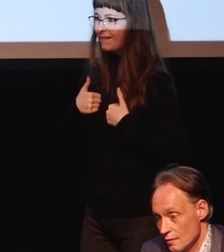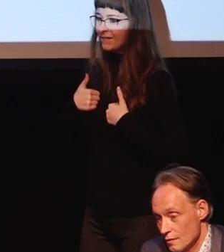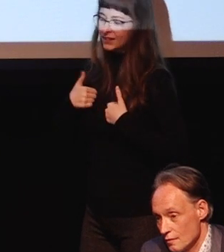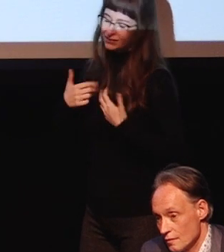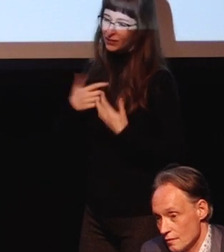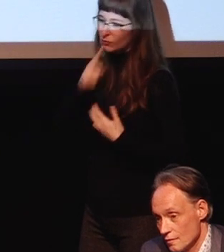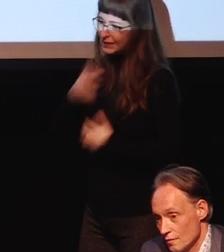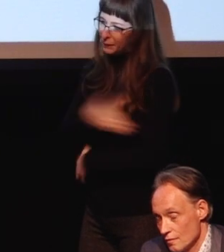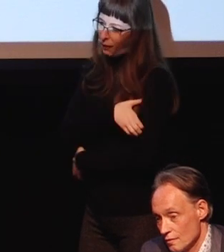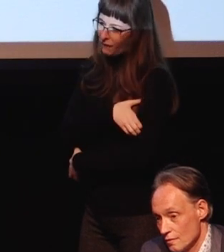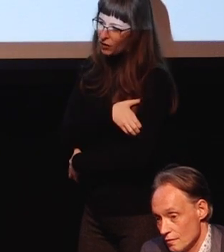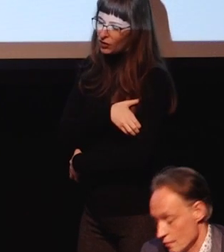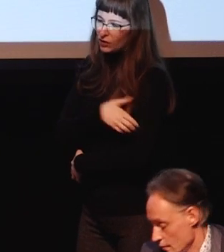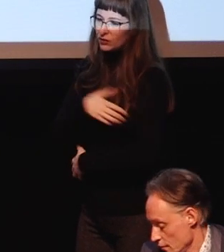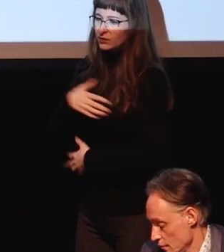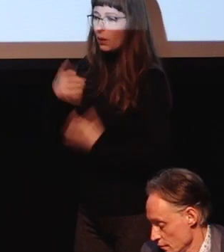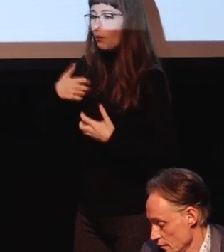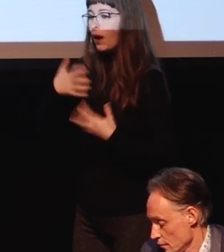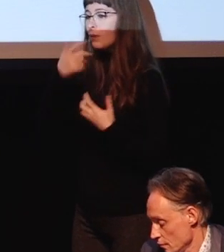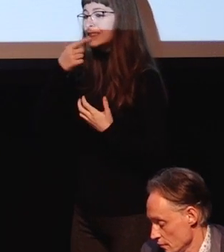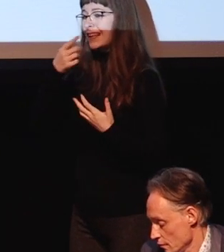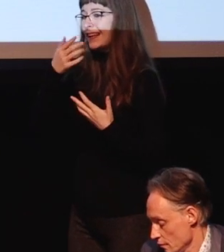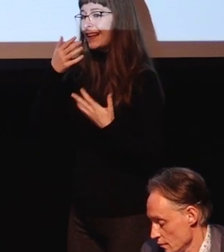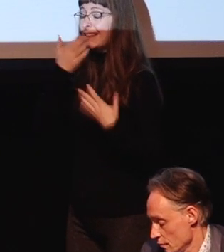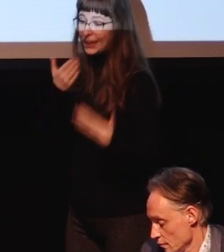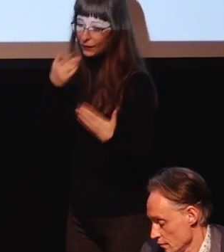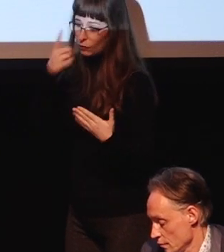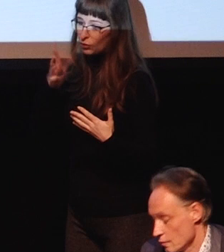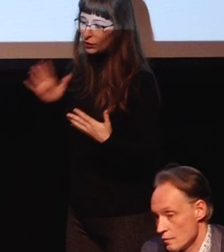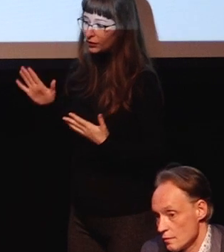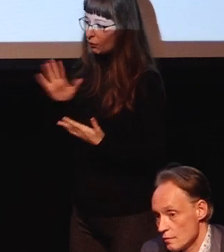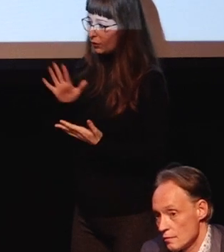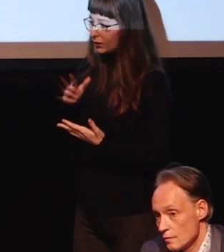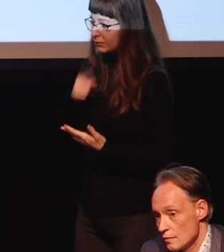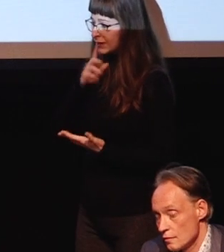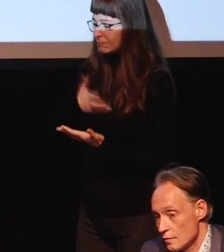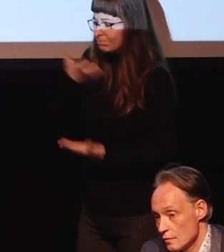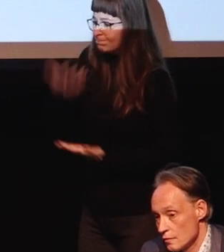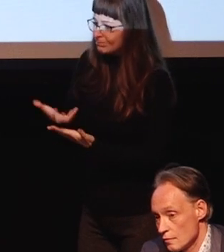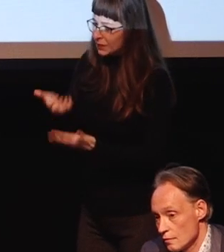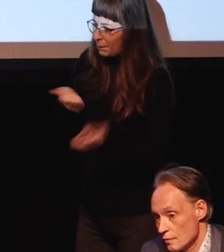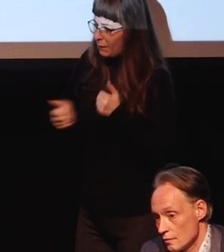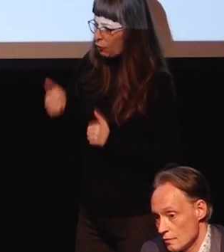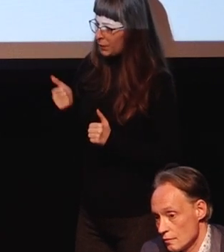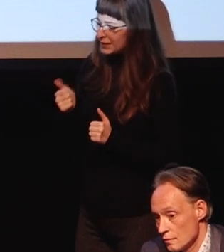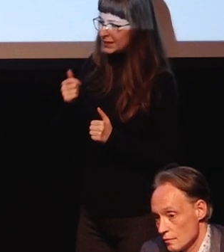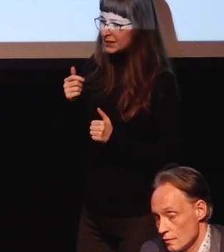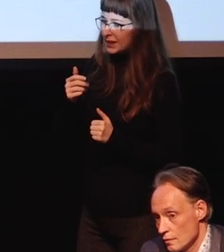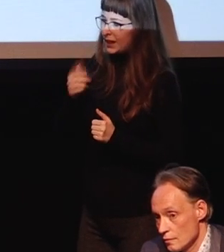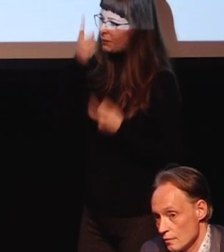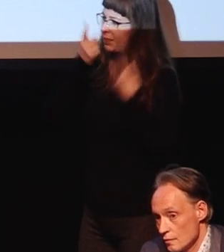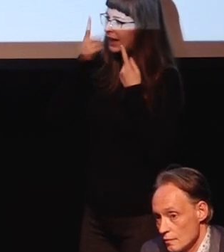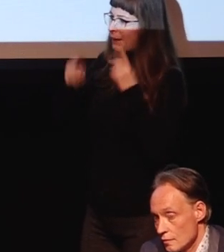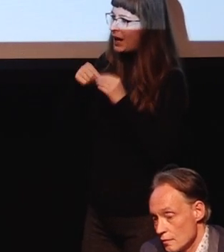A really vulnerable performance, I think, that gets us all thinking about what it means to be an insider but still in our own lives